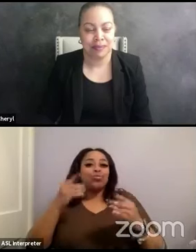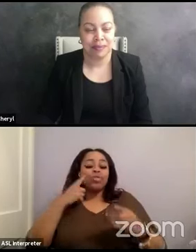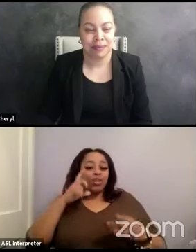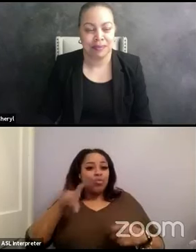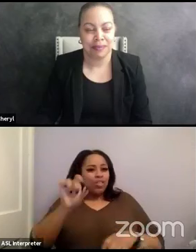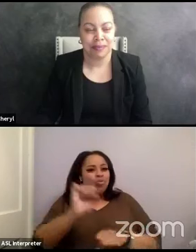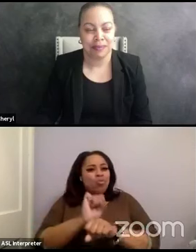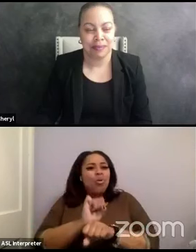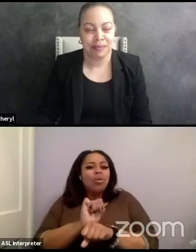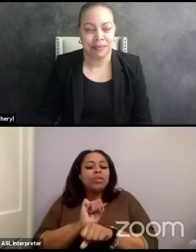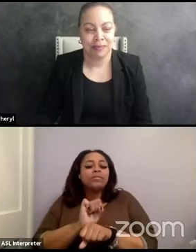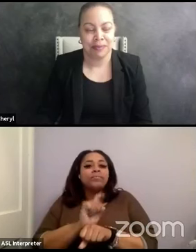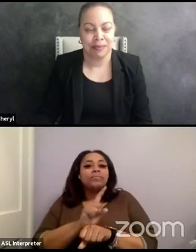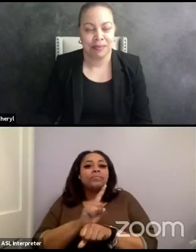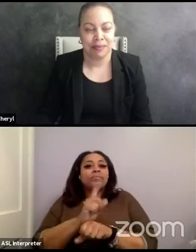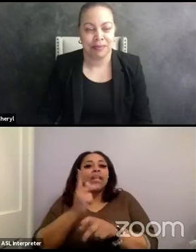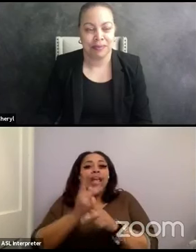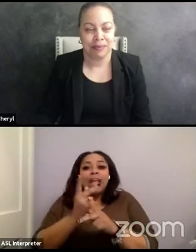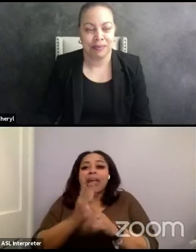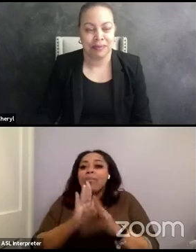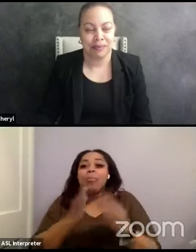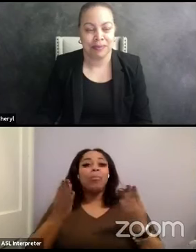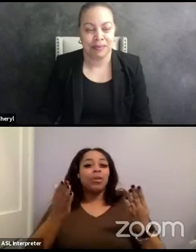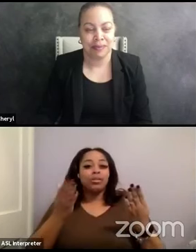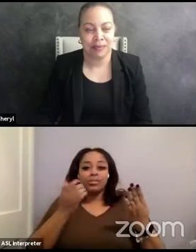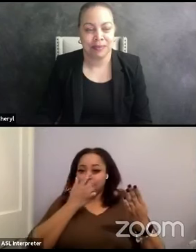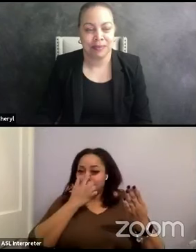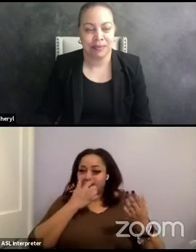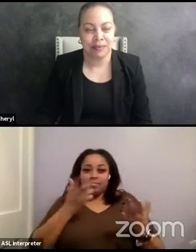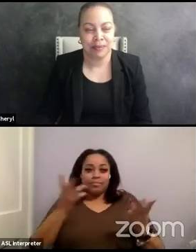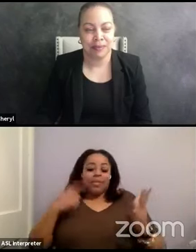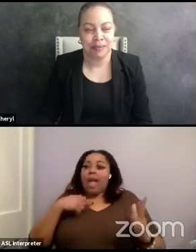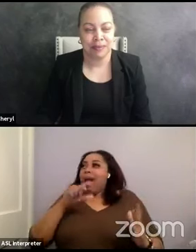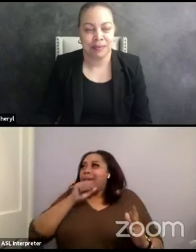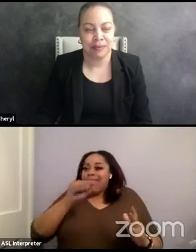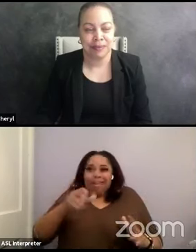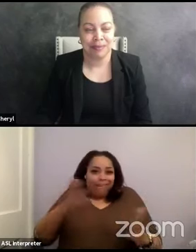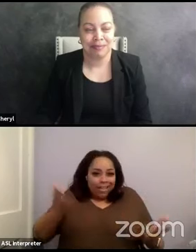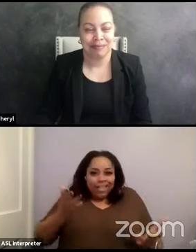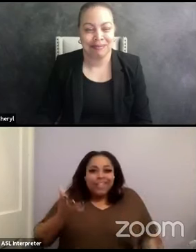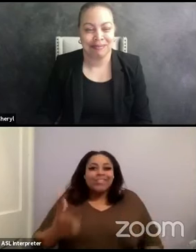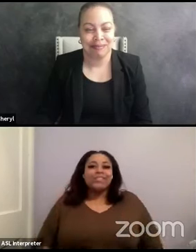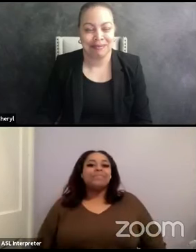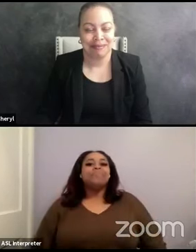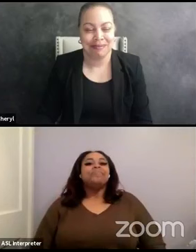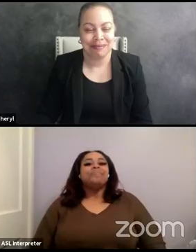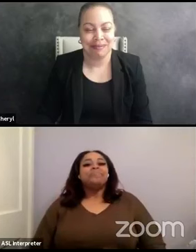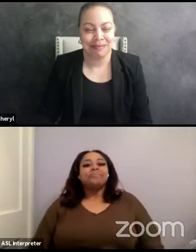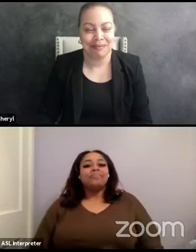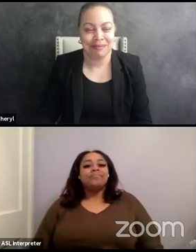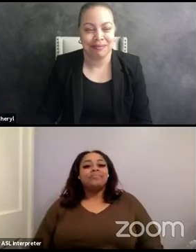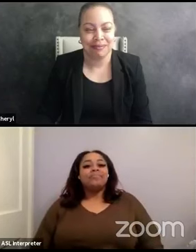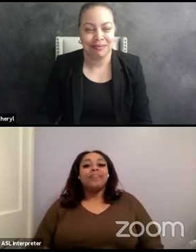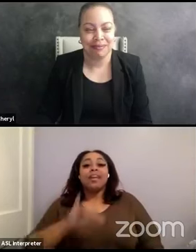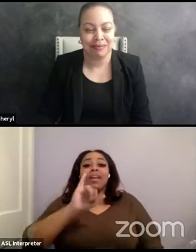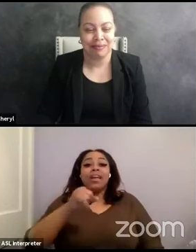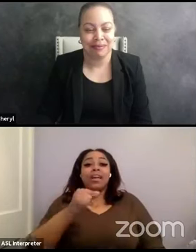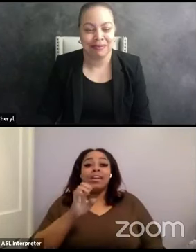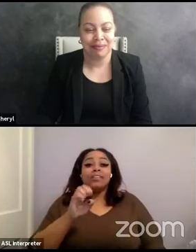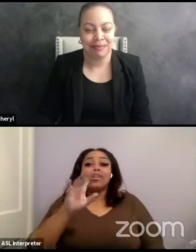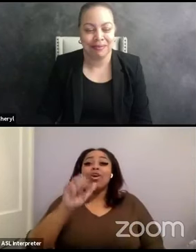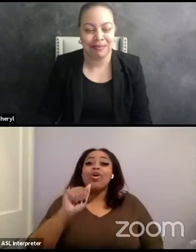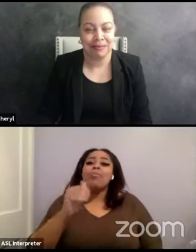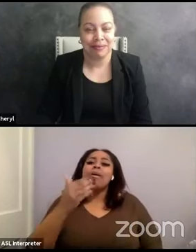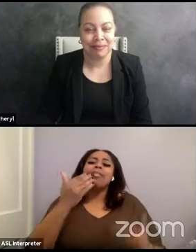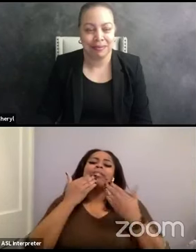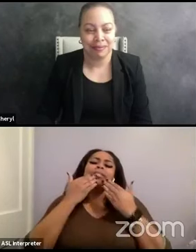work and keeping books. I love it here. Um, Ichioma, thank you. Thank you for